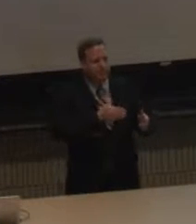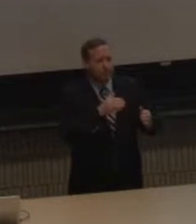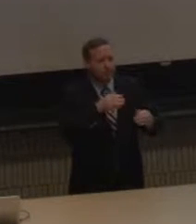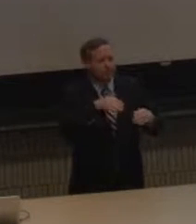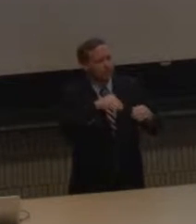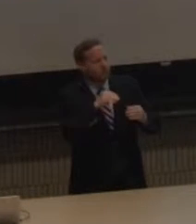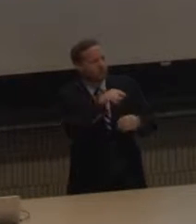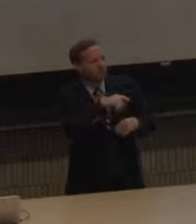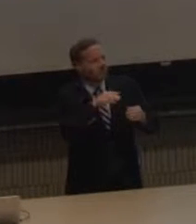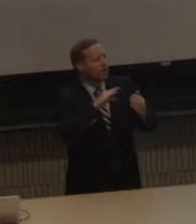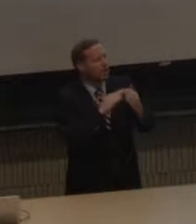be successful.